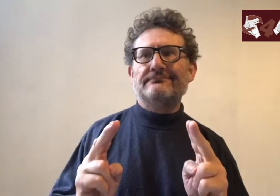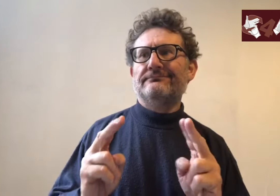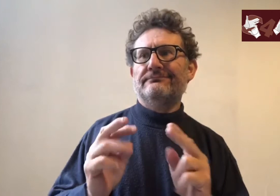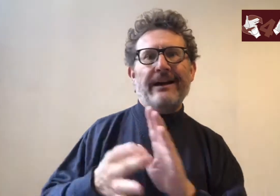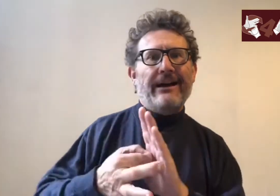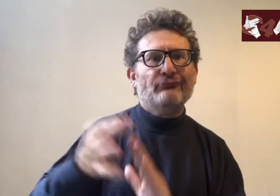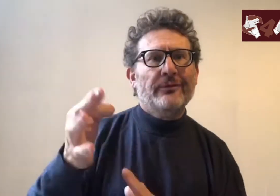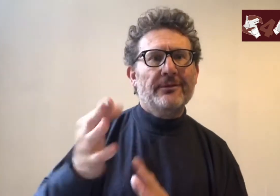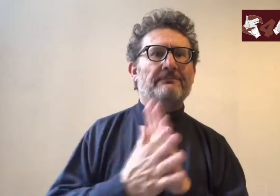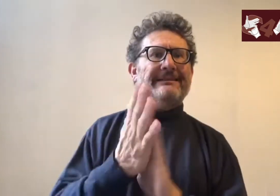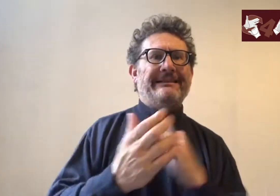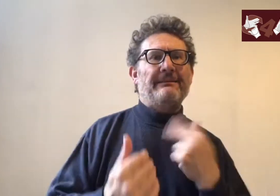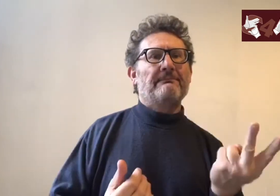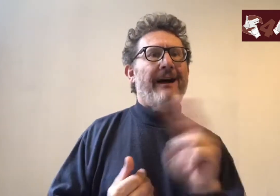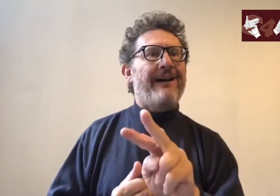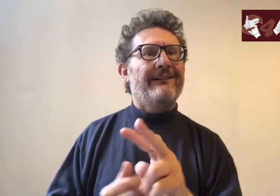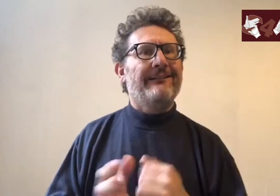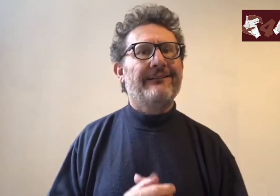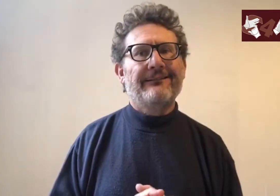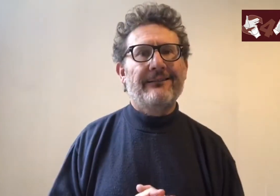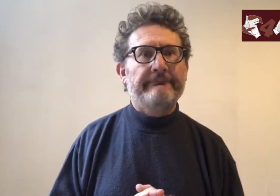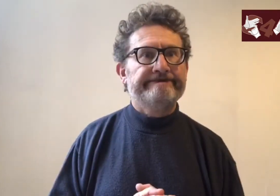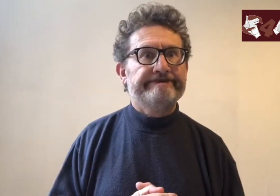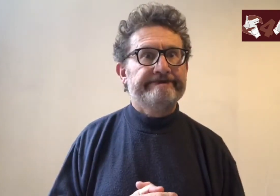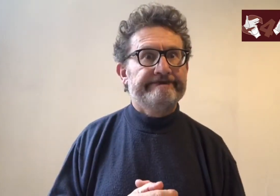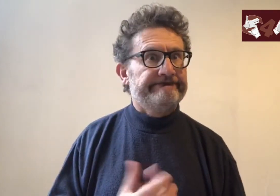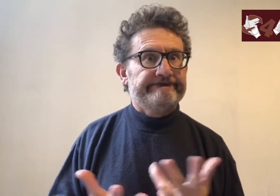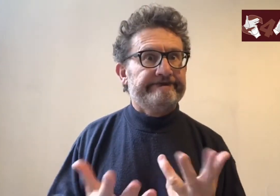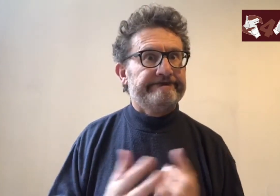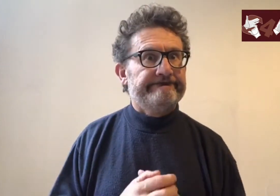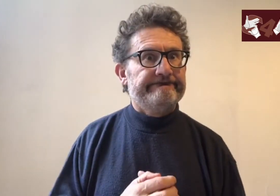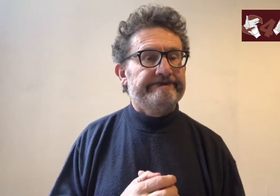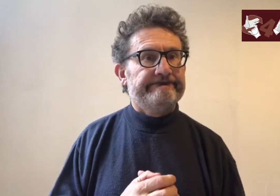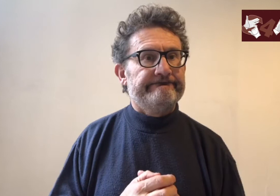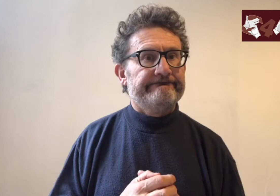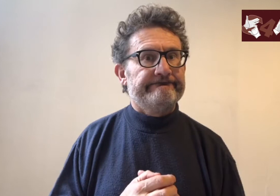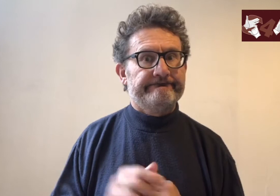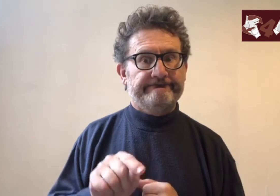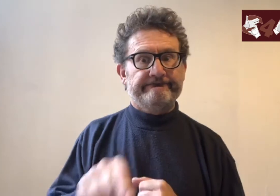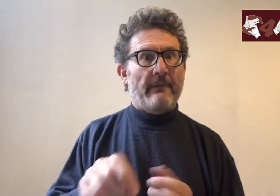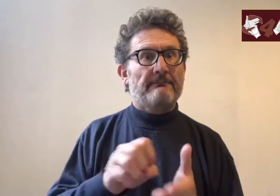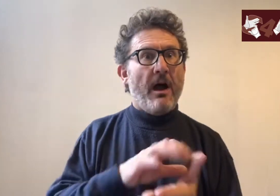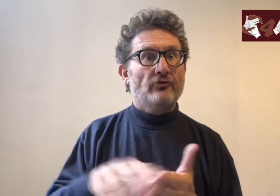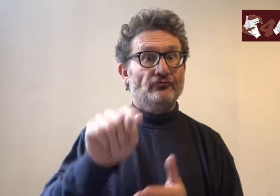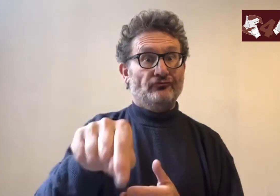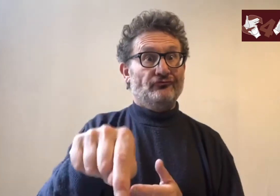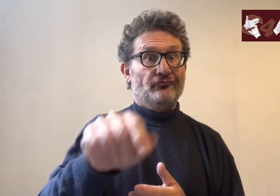the effects of COVID diminish, I can see myself going back to that, which is what I look forward to. But at the moment, that's not where I'm